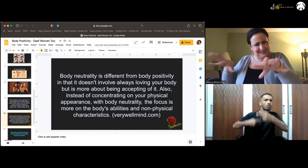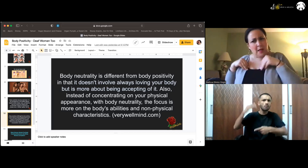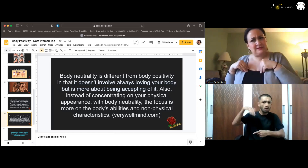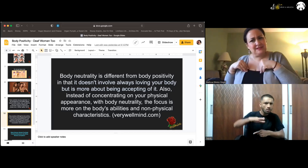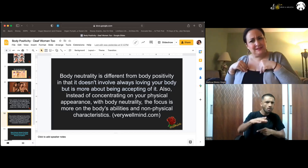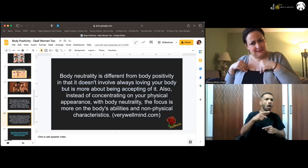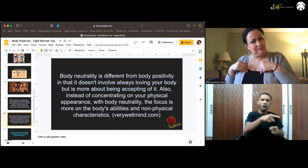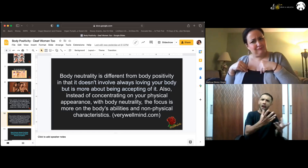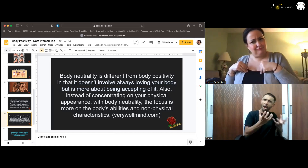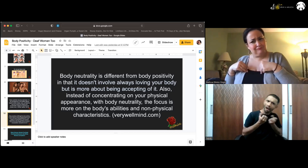So body neutrality,